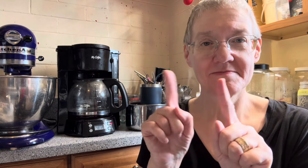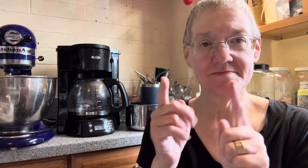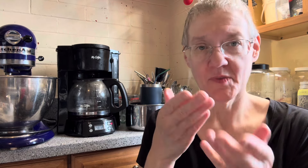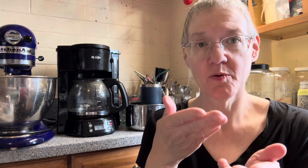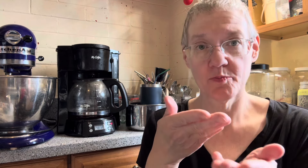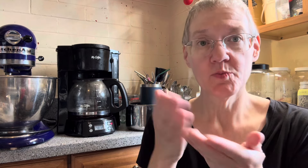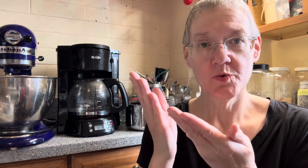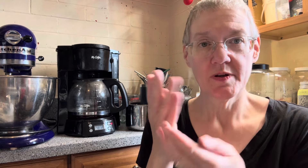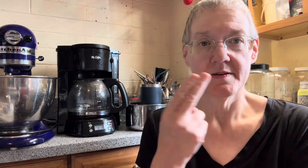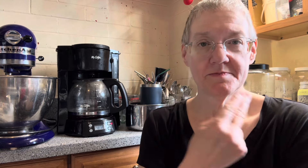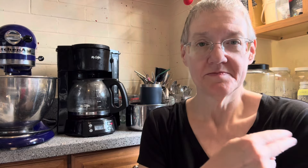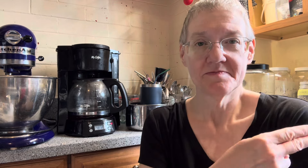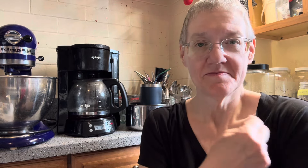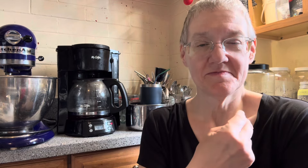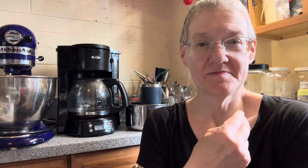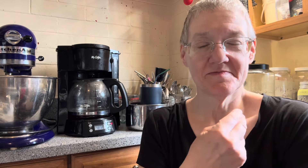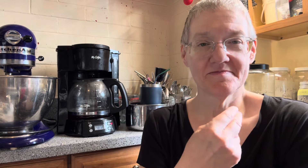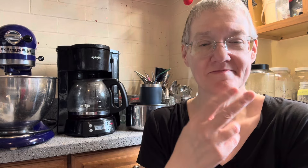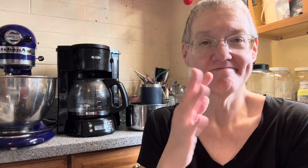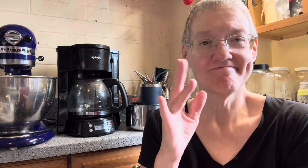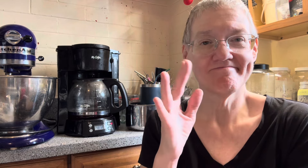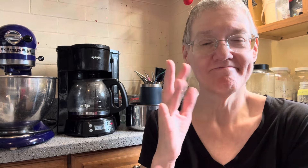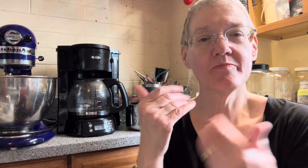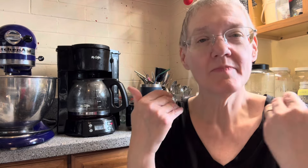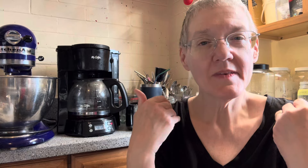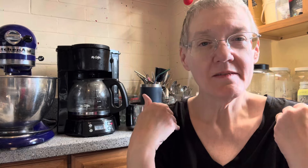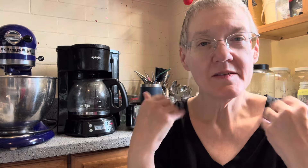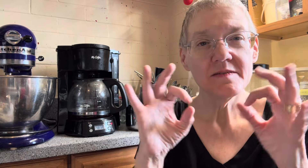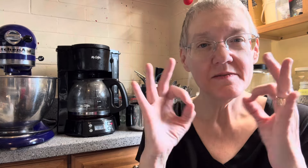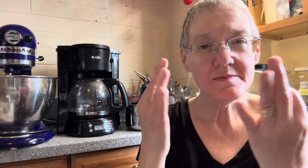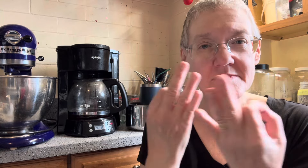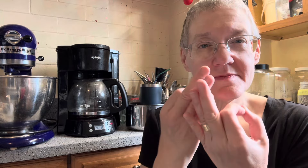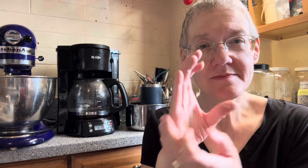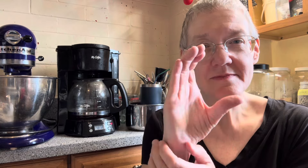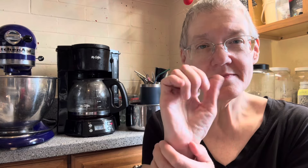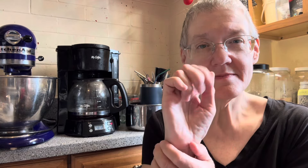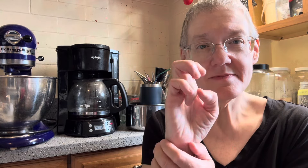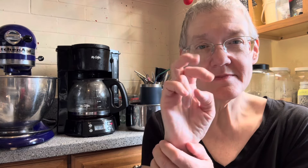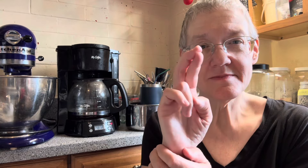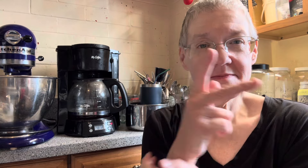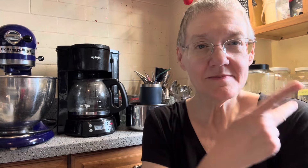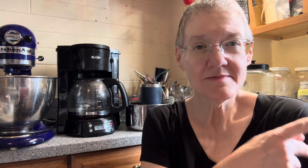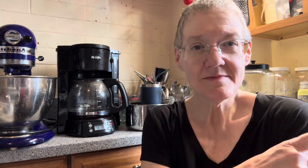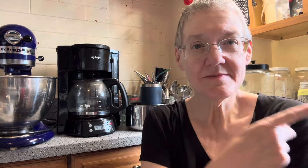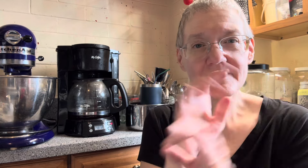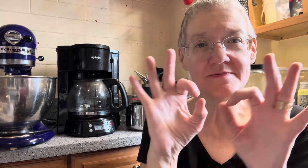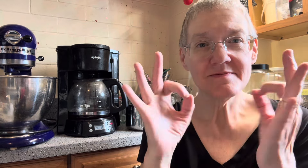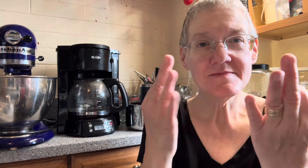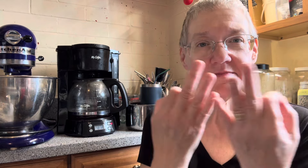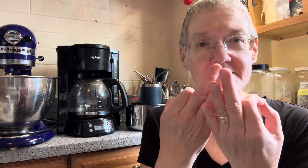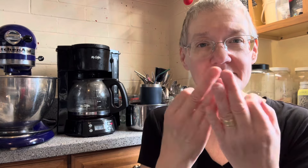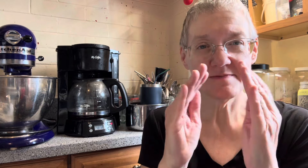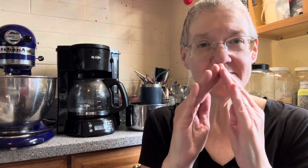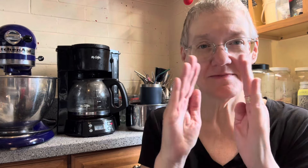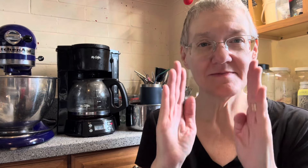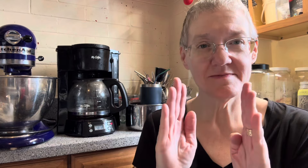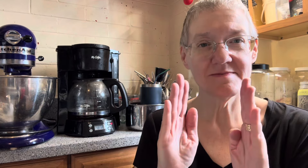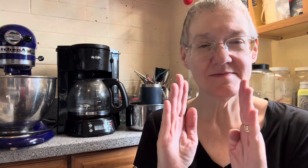brand. But I will be bringing disposable products to the hospital. They have a family